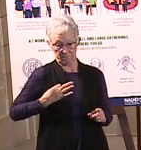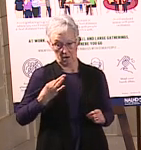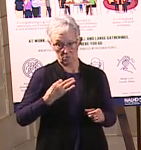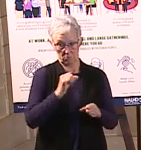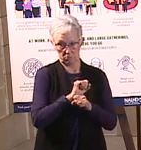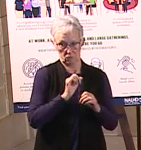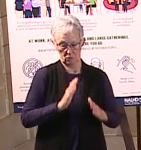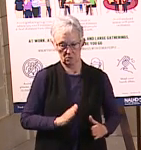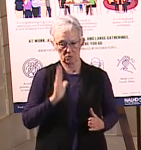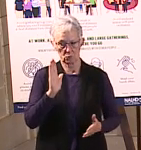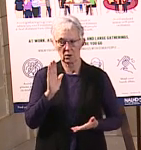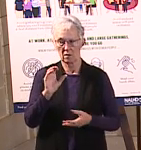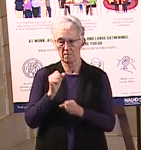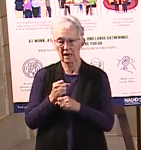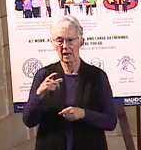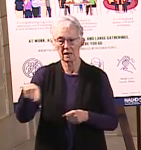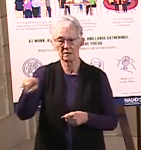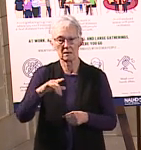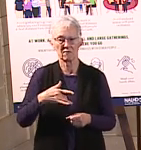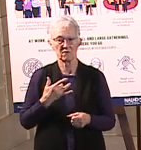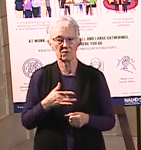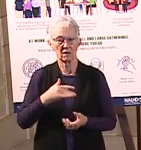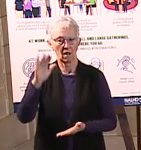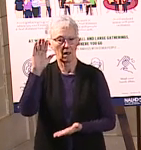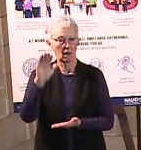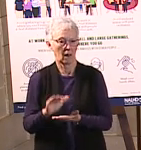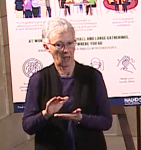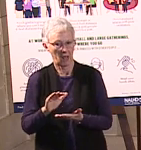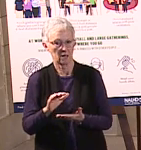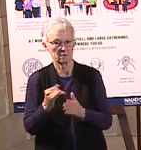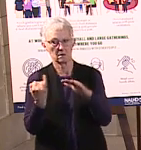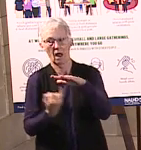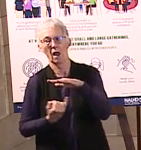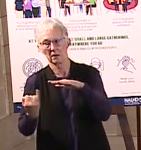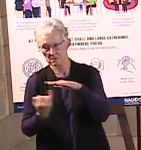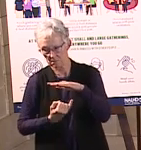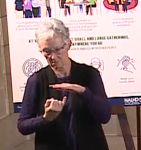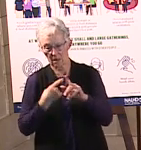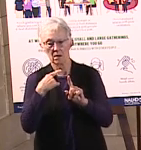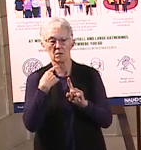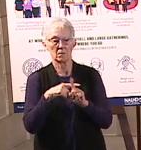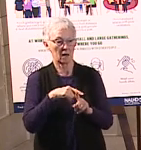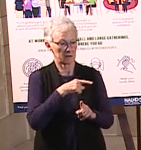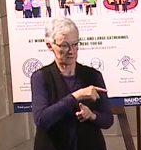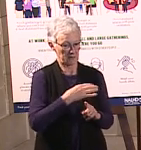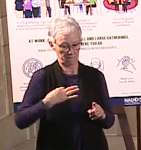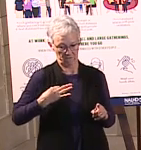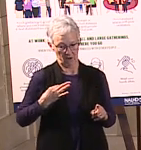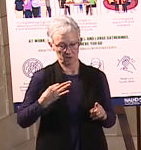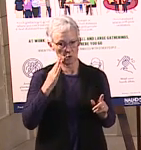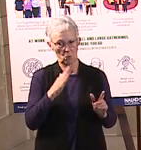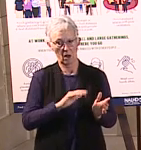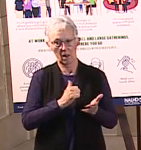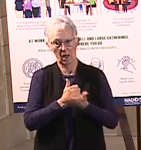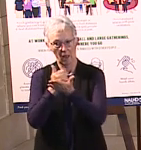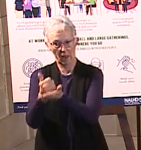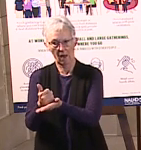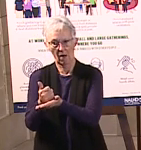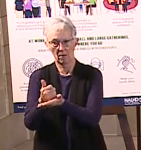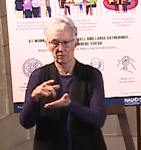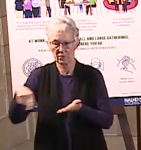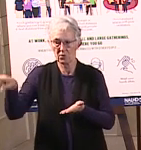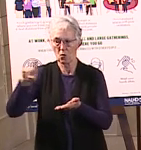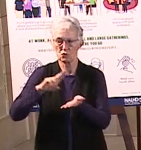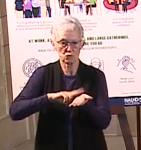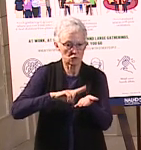while also, as Becky alluded to, assist those facility staff in doing some of those more routine tasks that those family